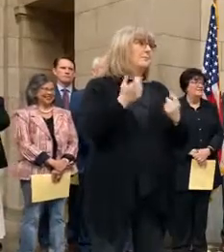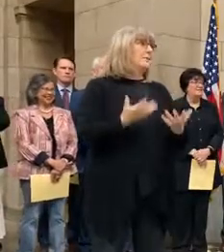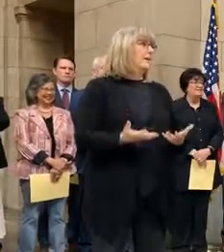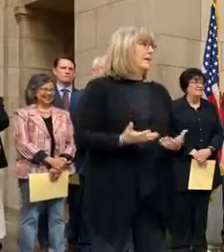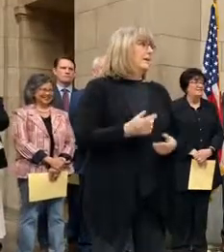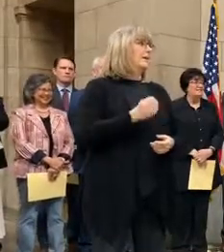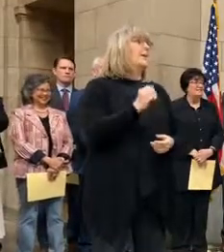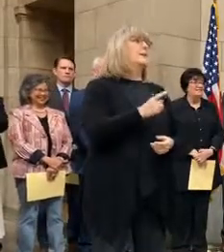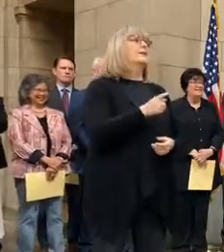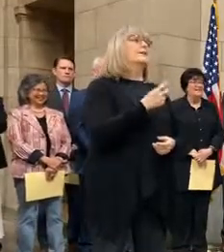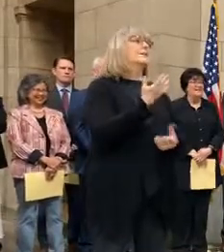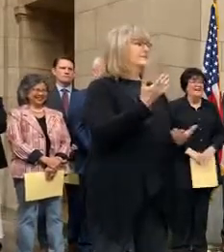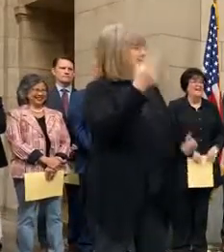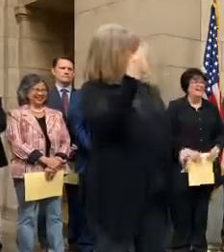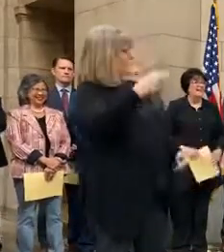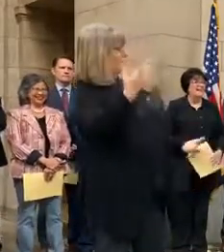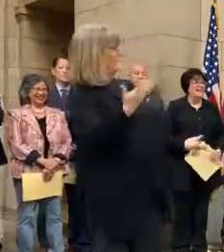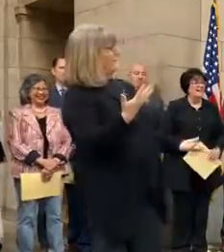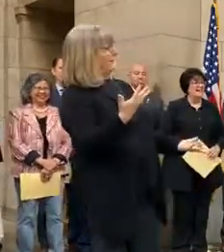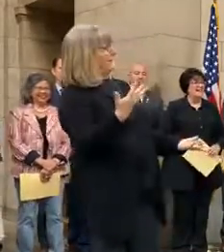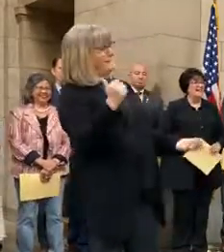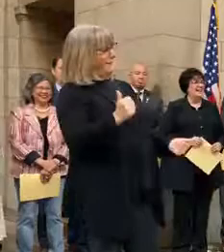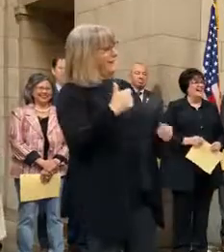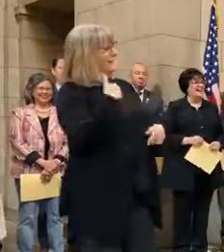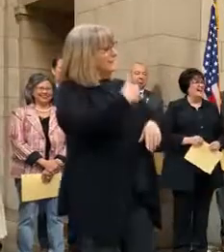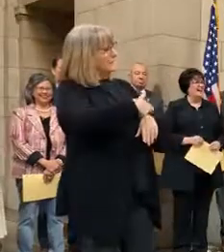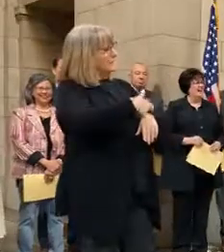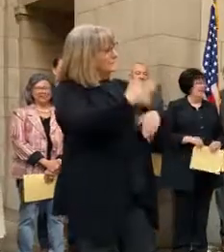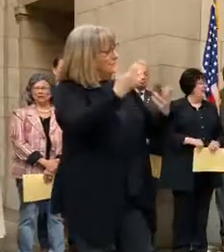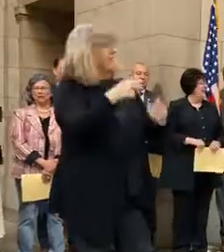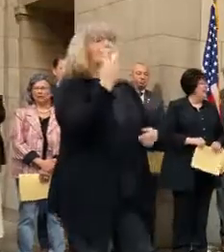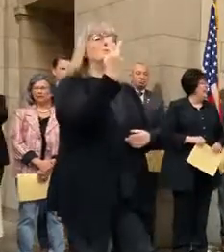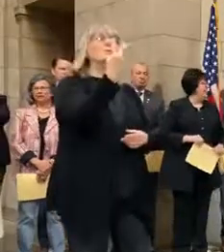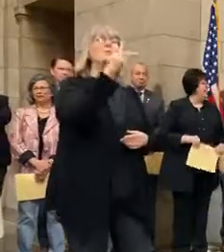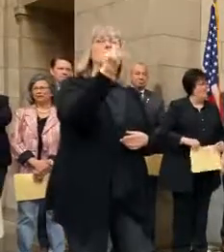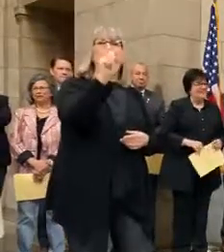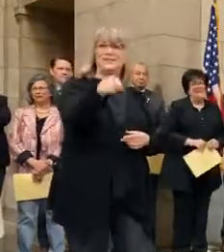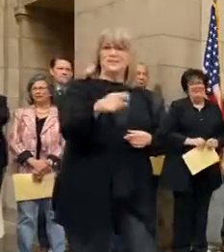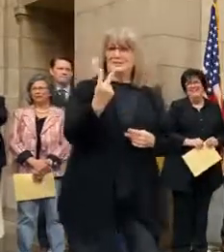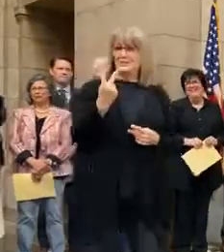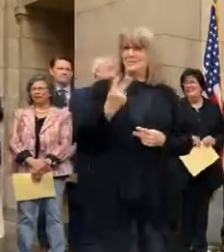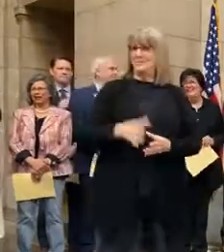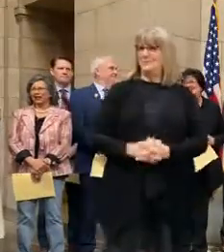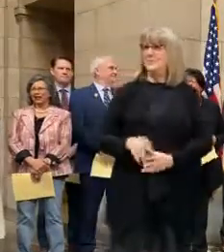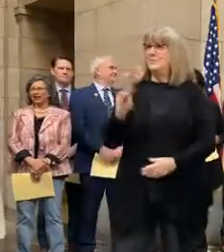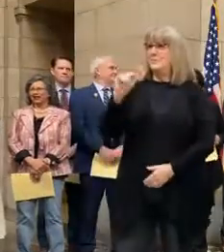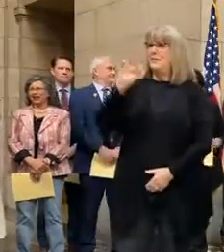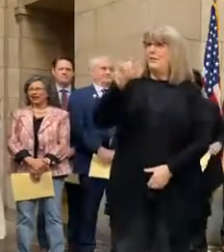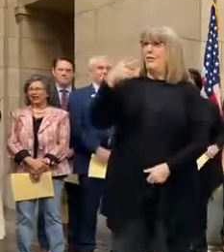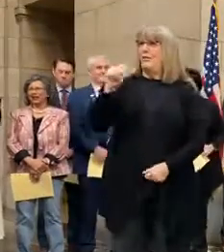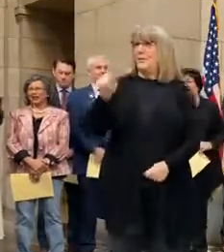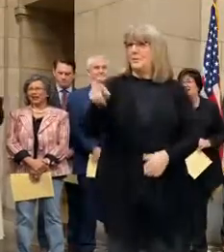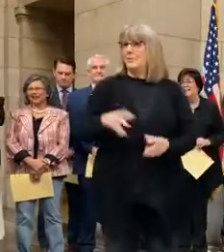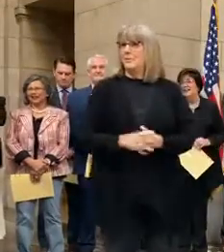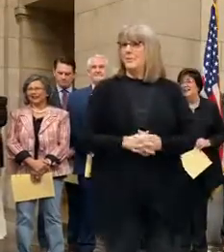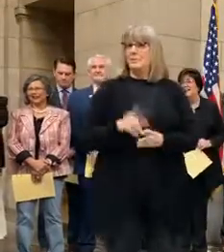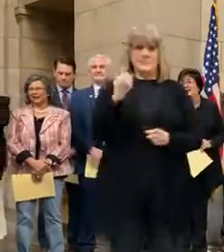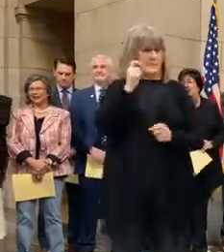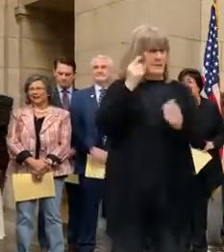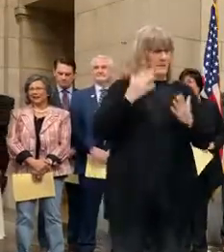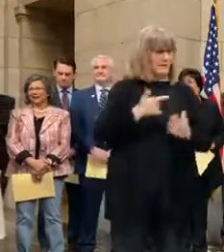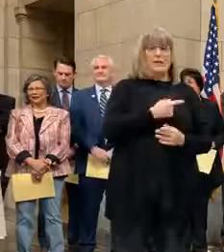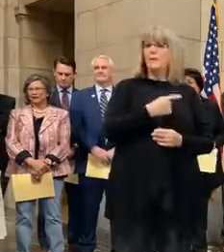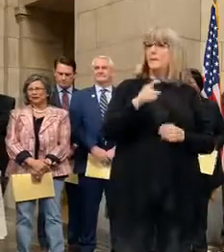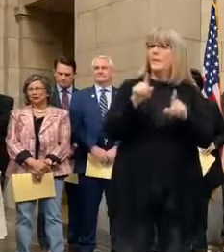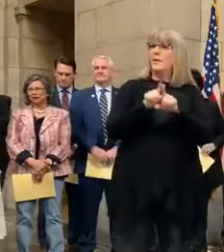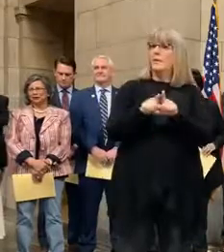We'll take a couple. All right, two. It's kind of historic. It's kind of historic. All right, we'll take two questions. Martha. Governor,